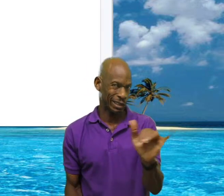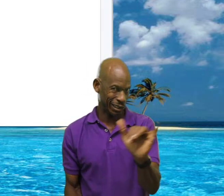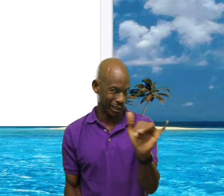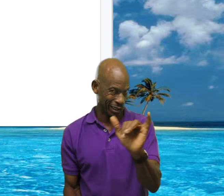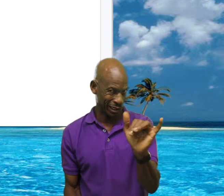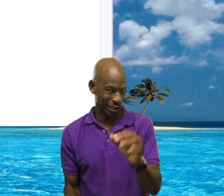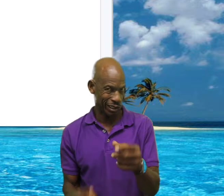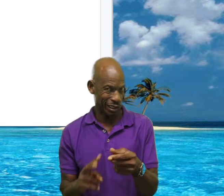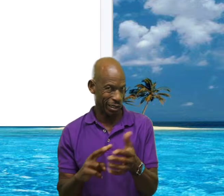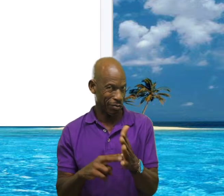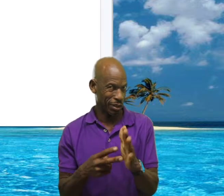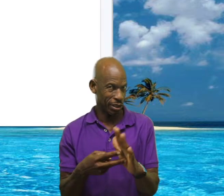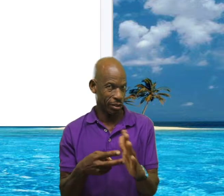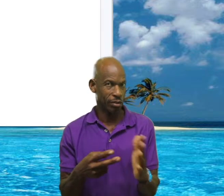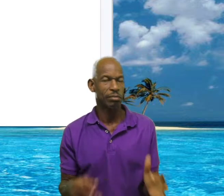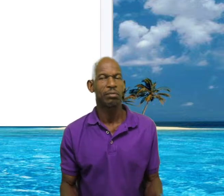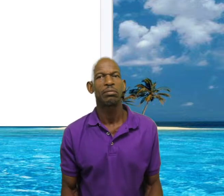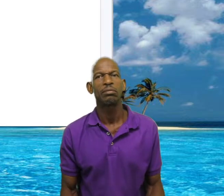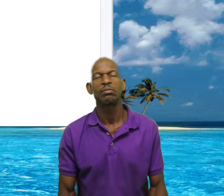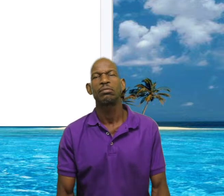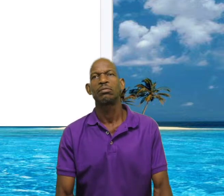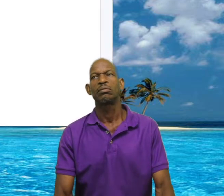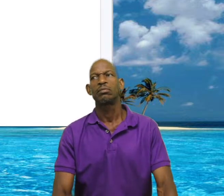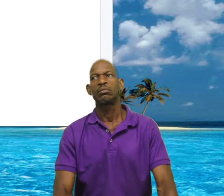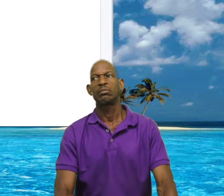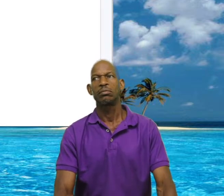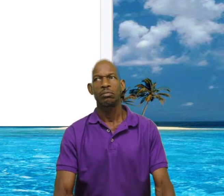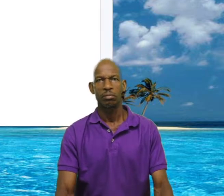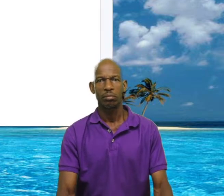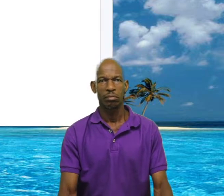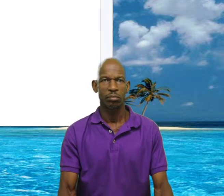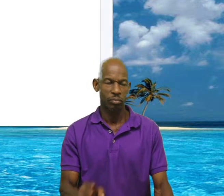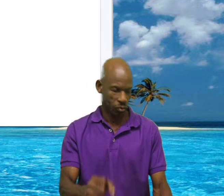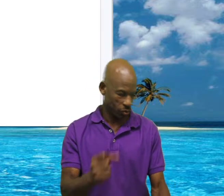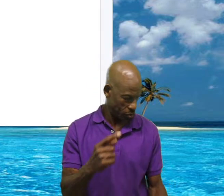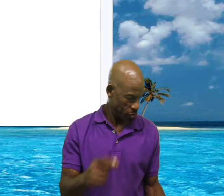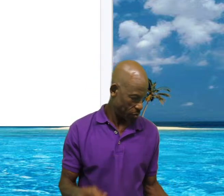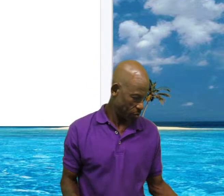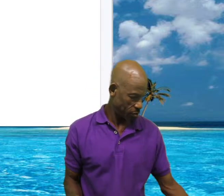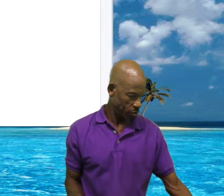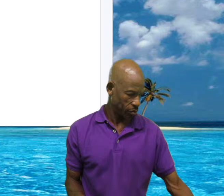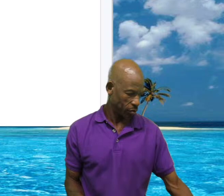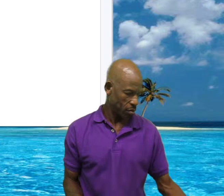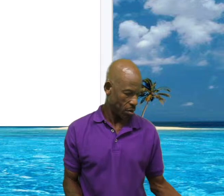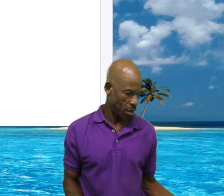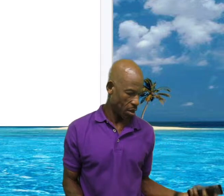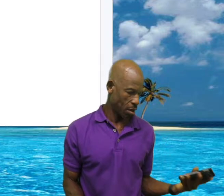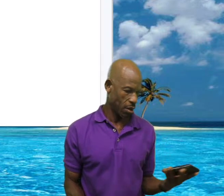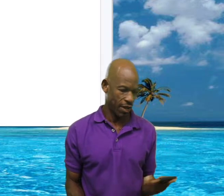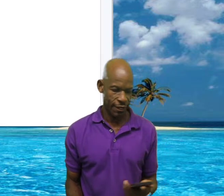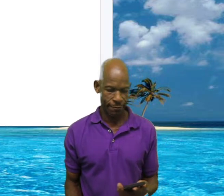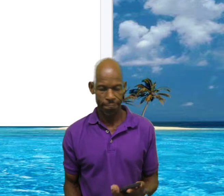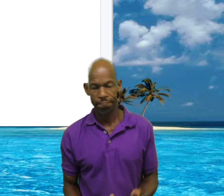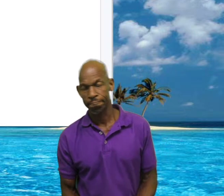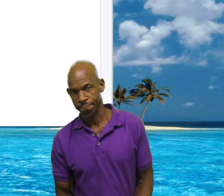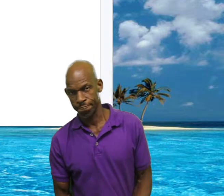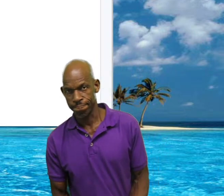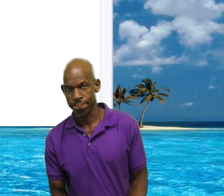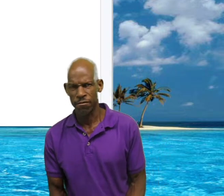it. So when you are going to I did this exercise before. You are going into your